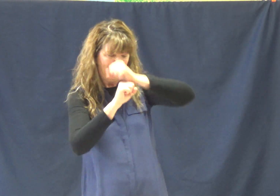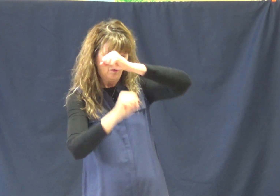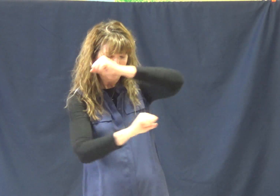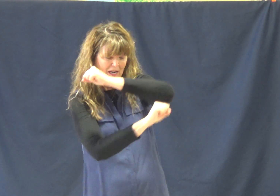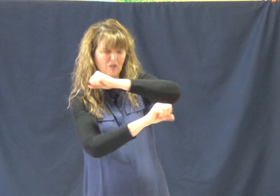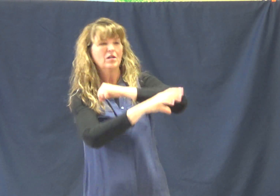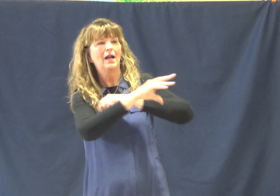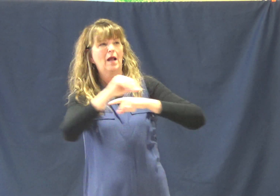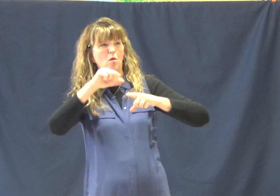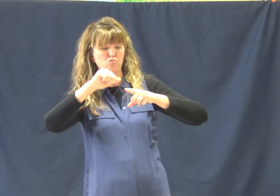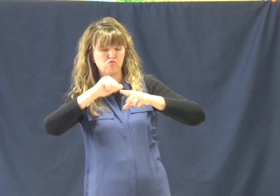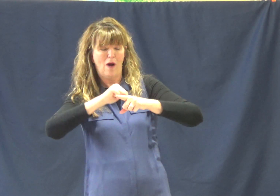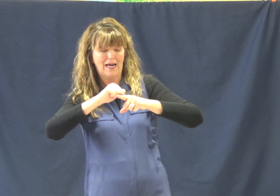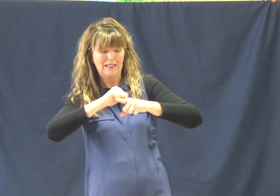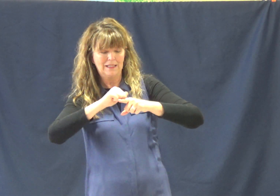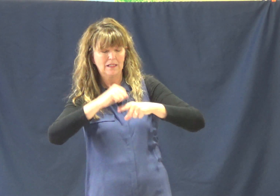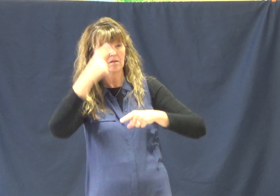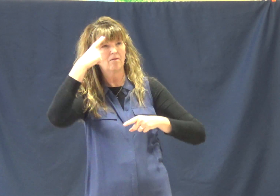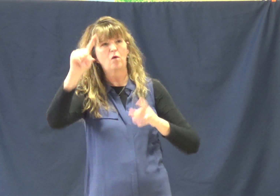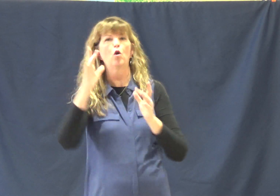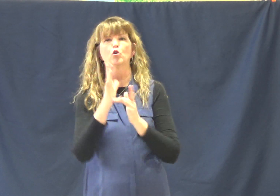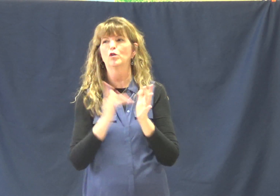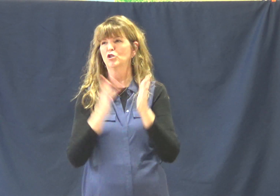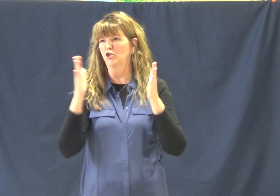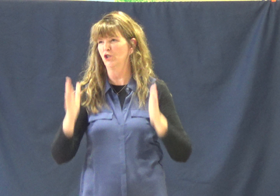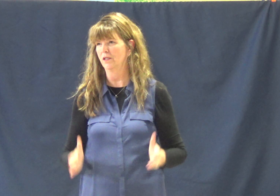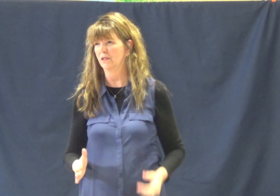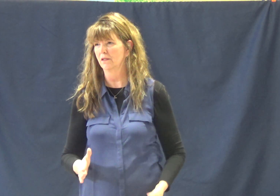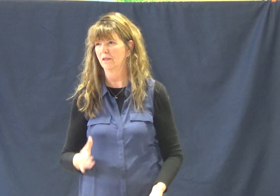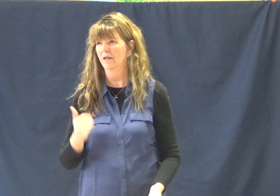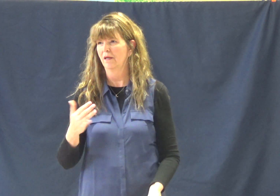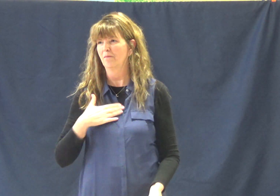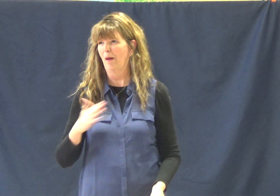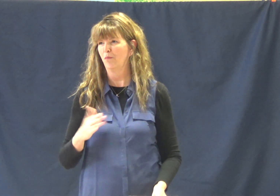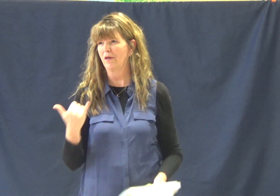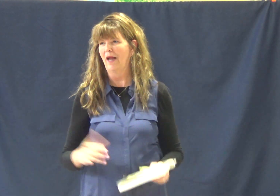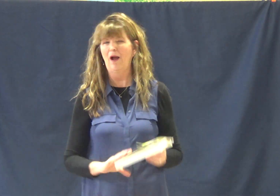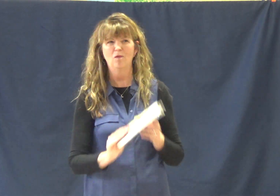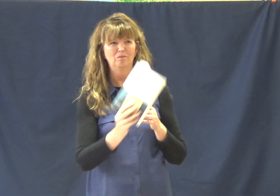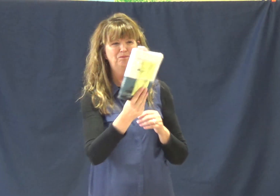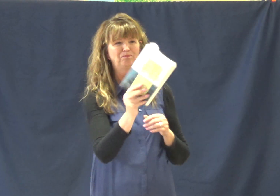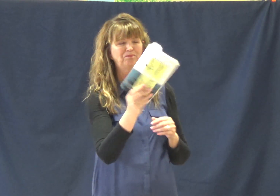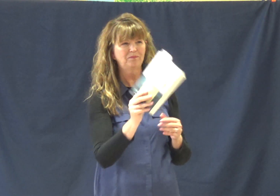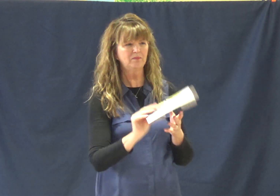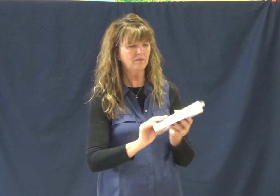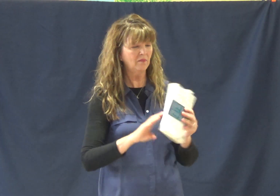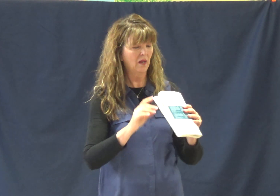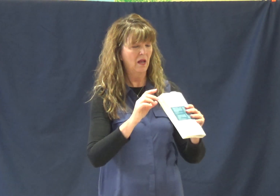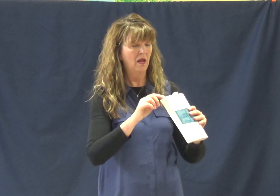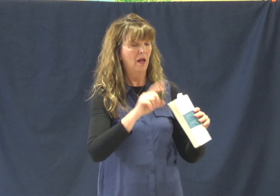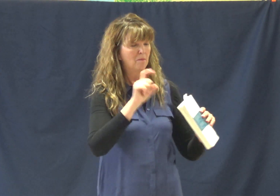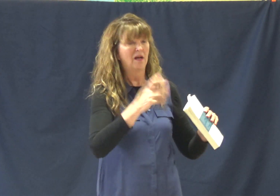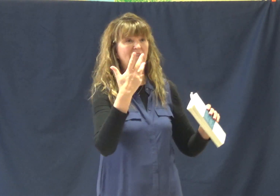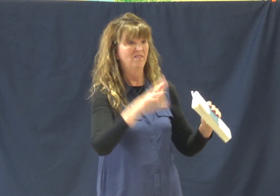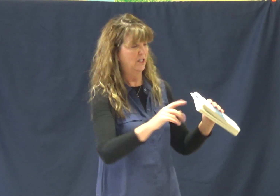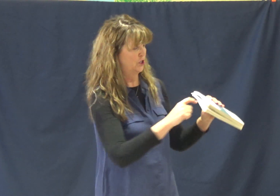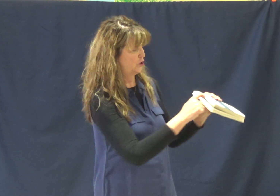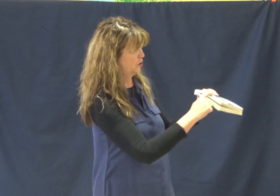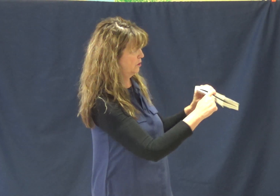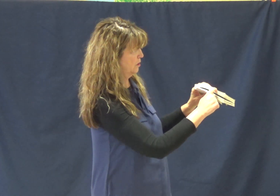Organizational Leadership and Foundational Practices for Christians. That's the book I'm reading right now. I